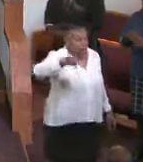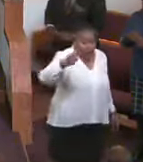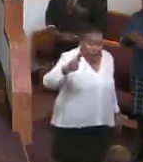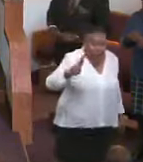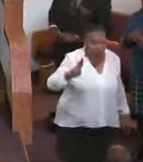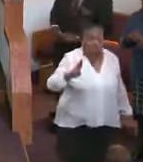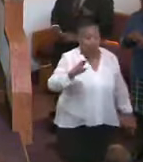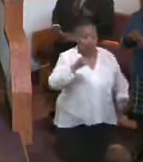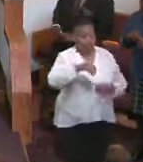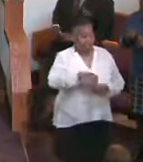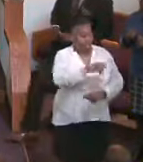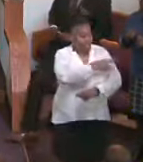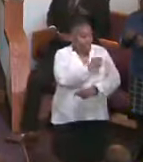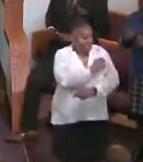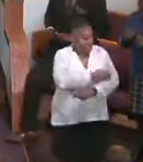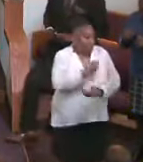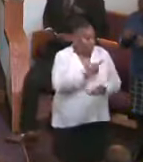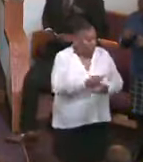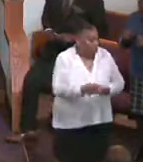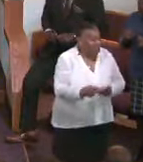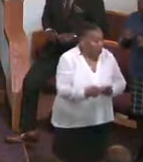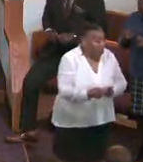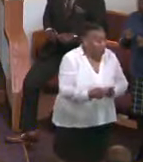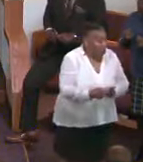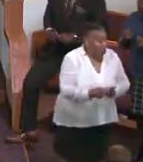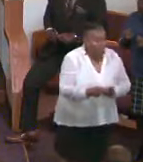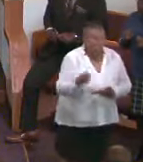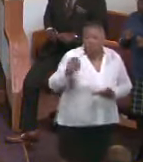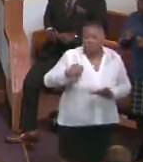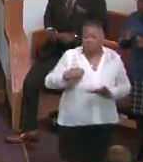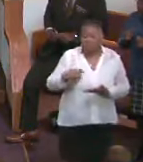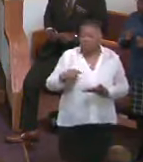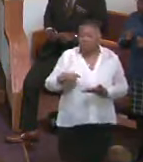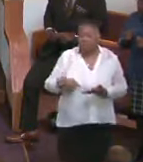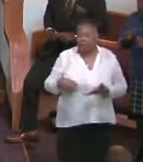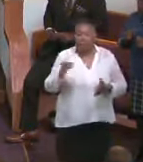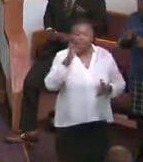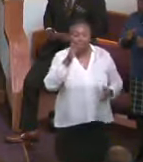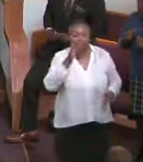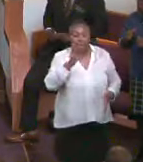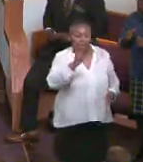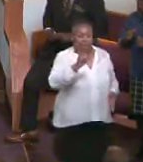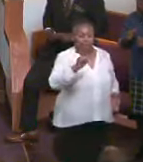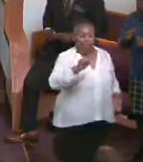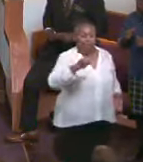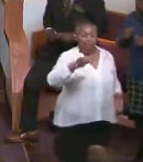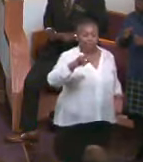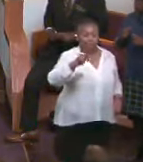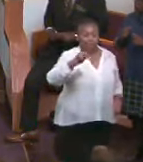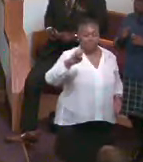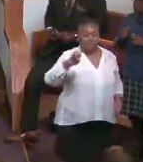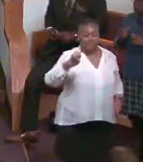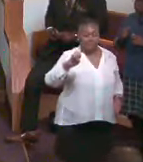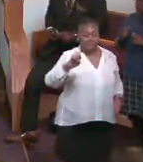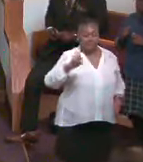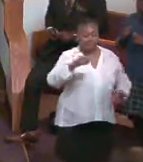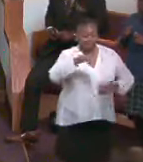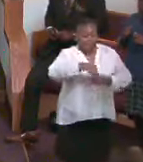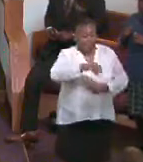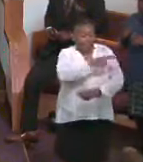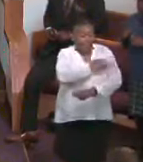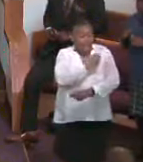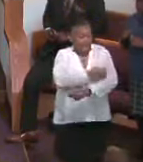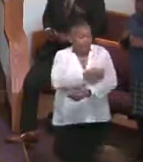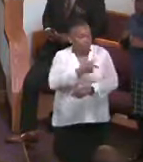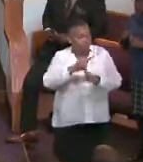and we're asking for prayer for him. Amen. Mother Main was in the hospital. She is home now. We're praying for her.